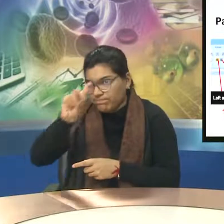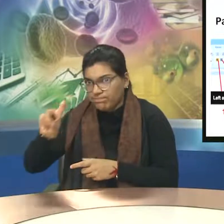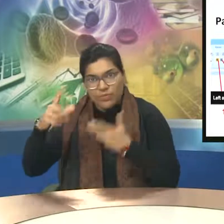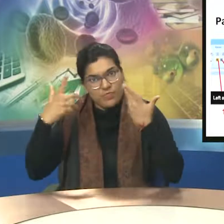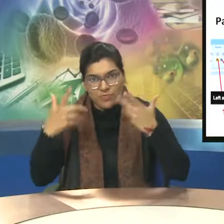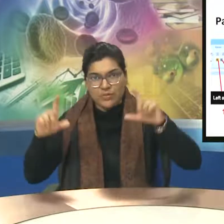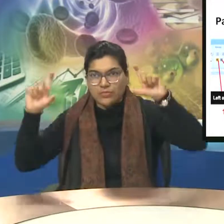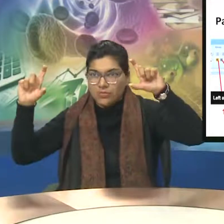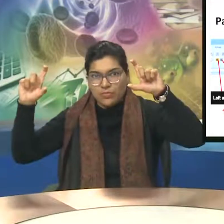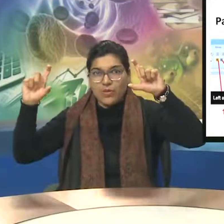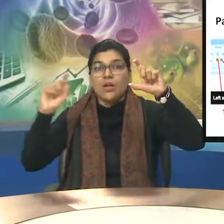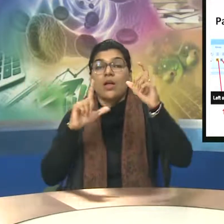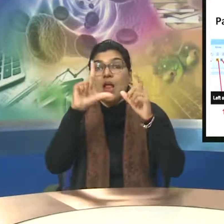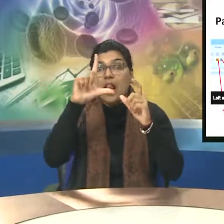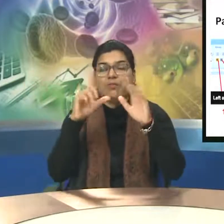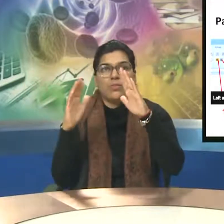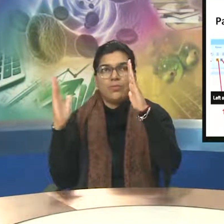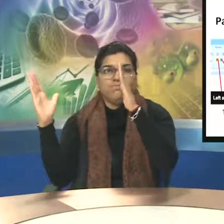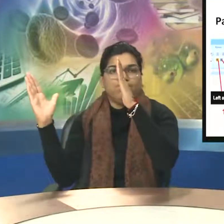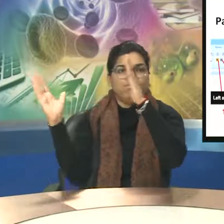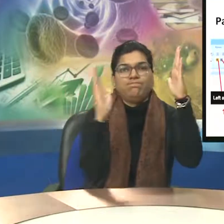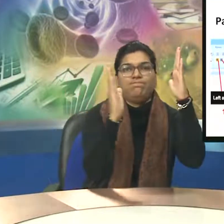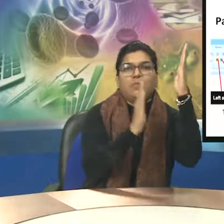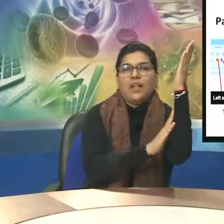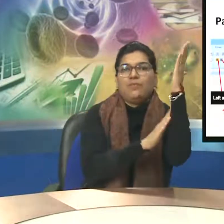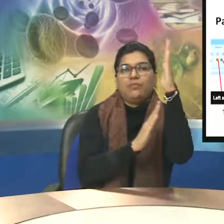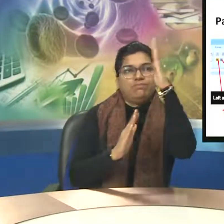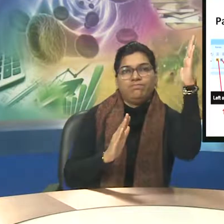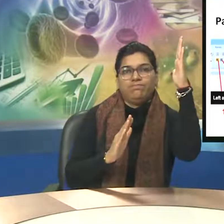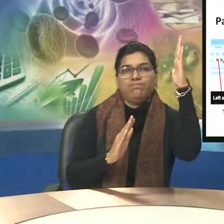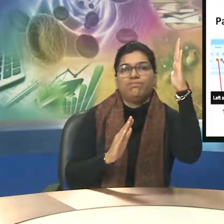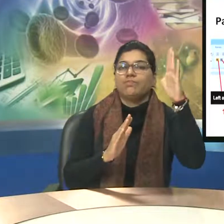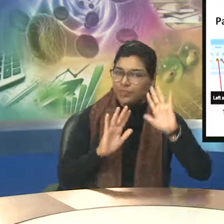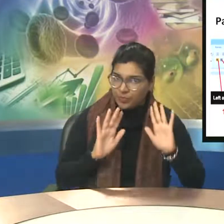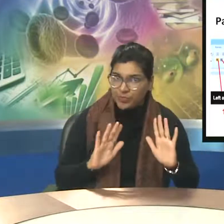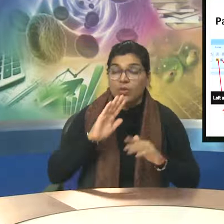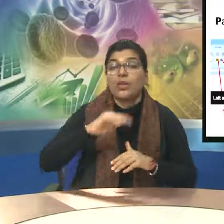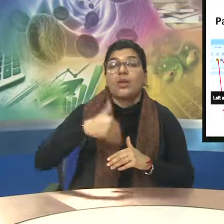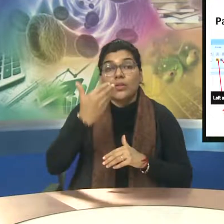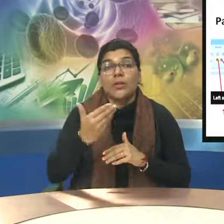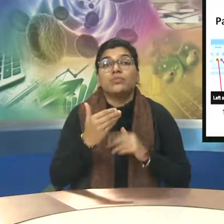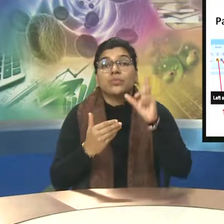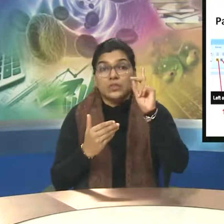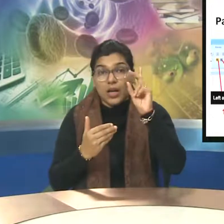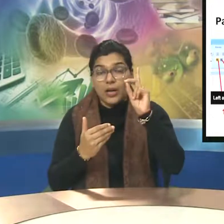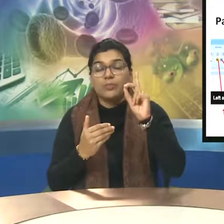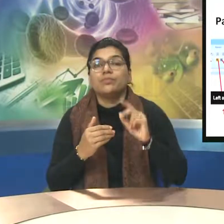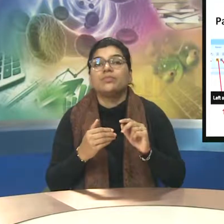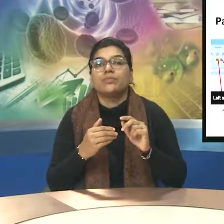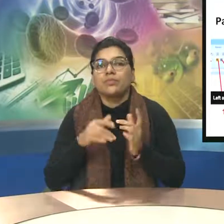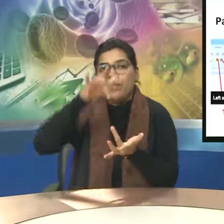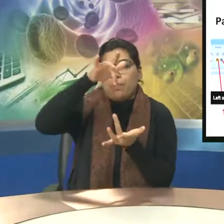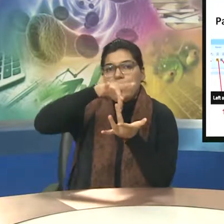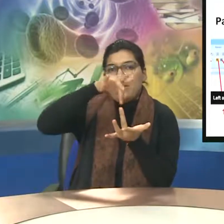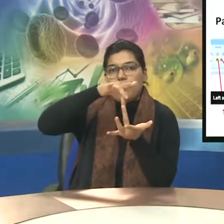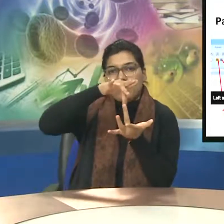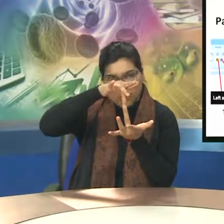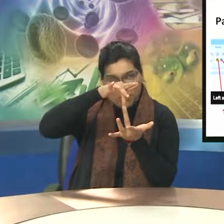you can select the area of the particular paragraph, and if you wanted to start from the left line, you can